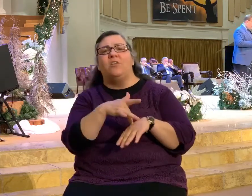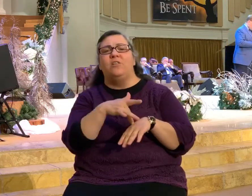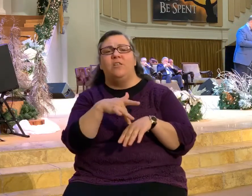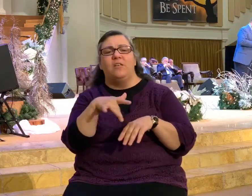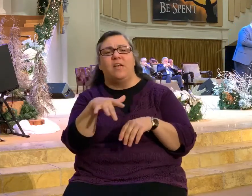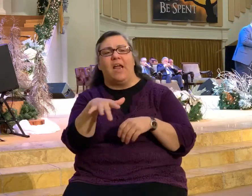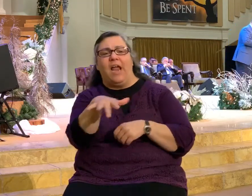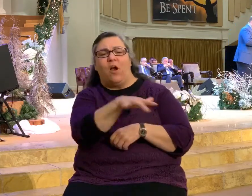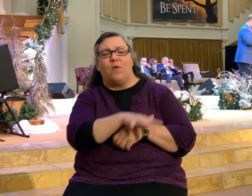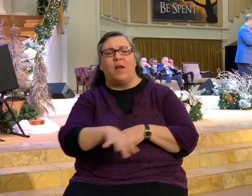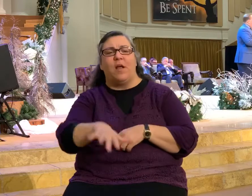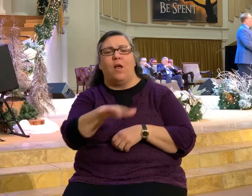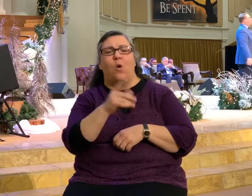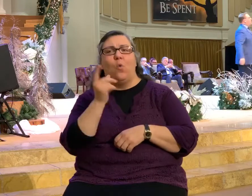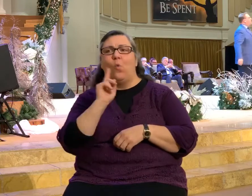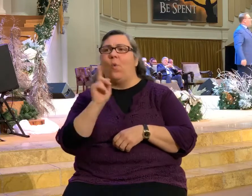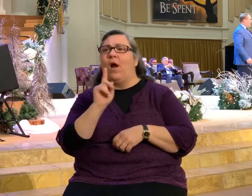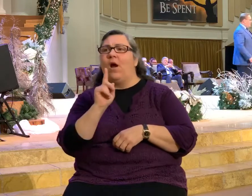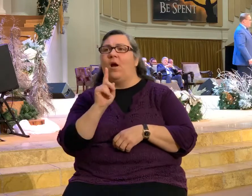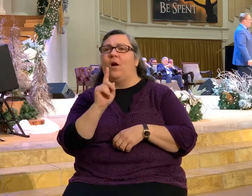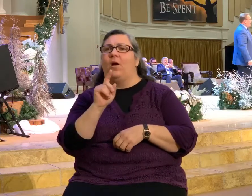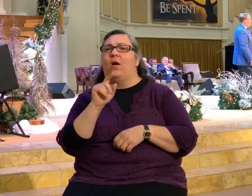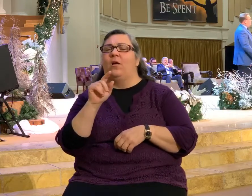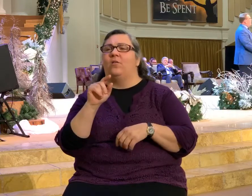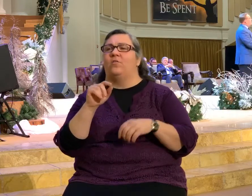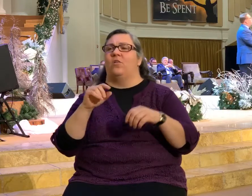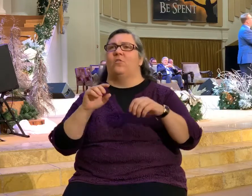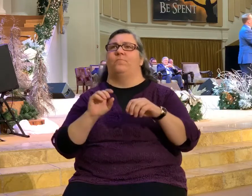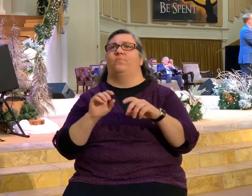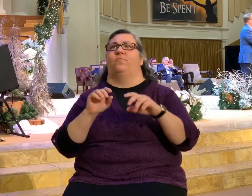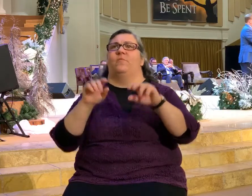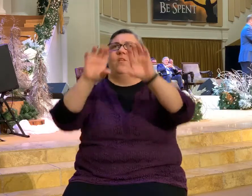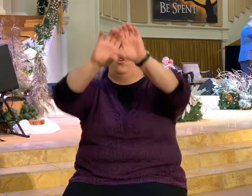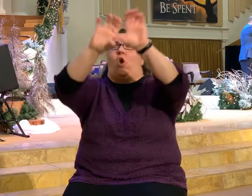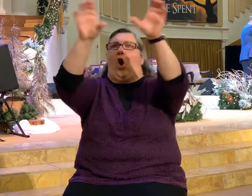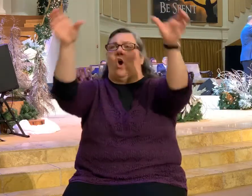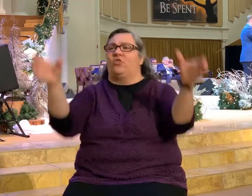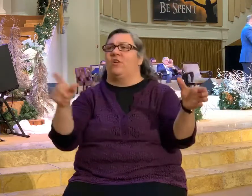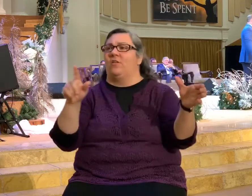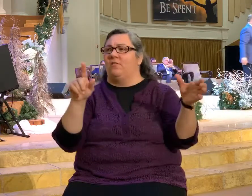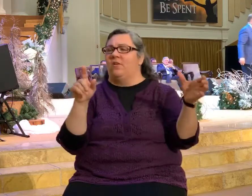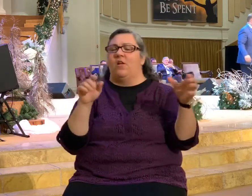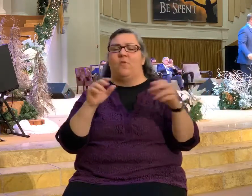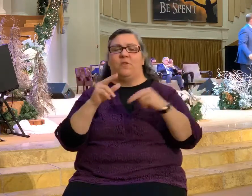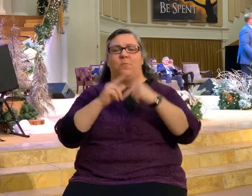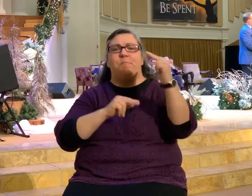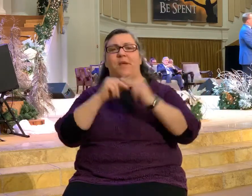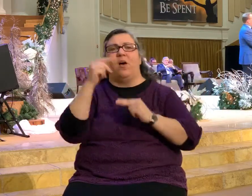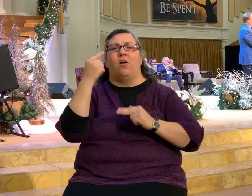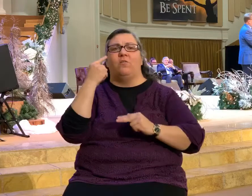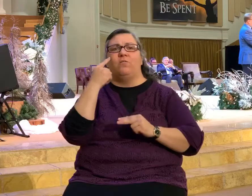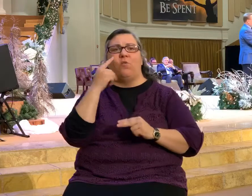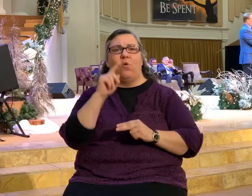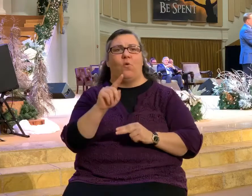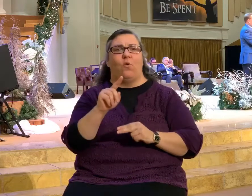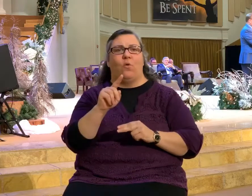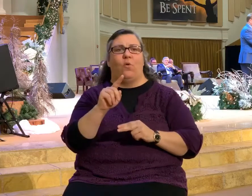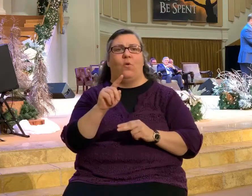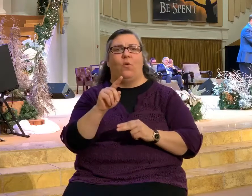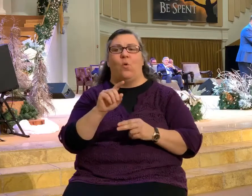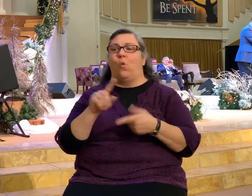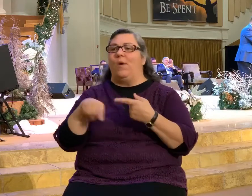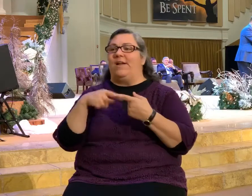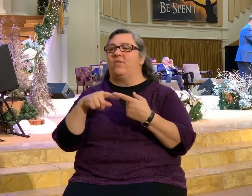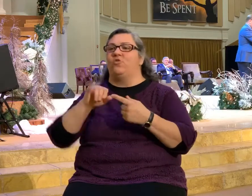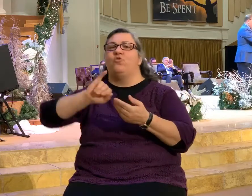triumphal arch of Titus that was built, commissioned after his sacking of Jerusalem in